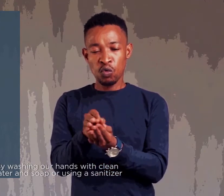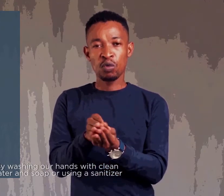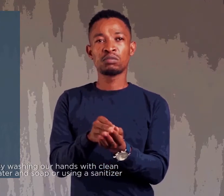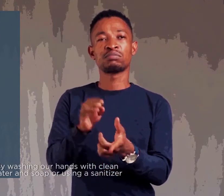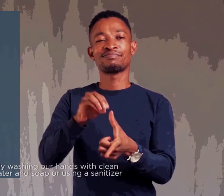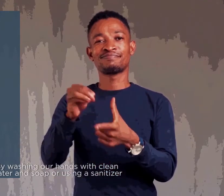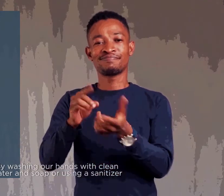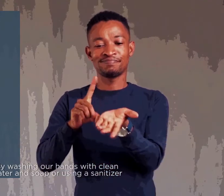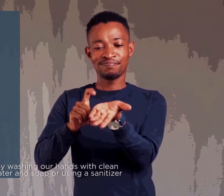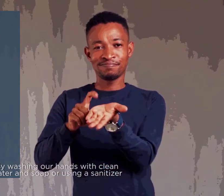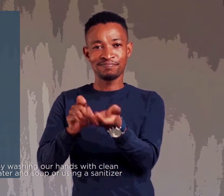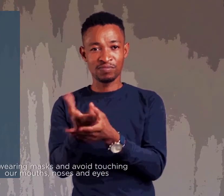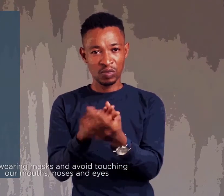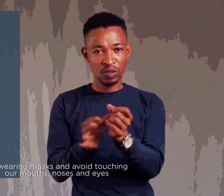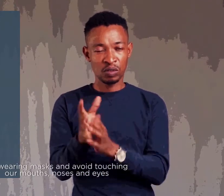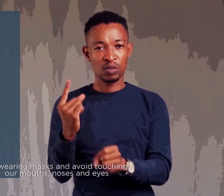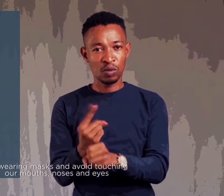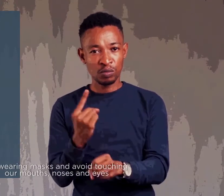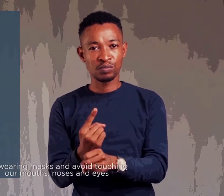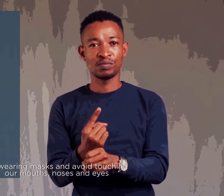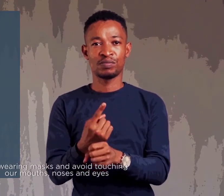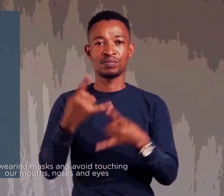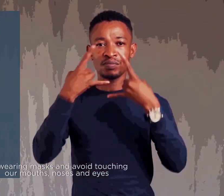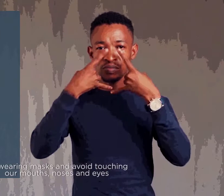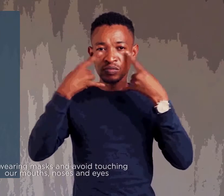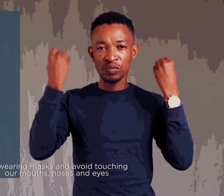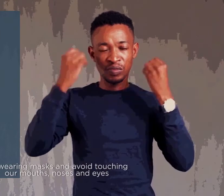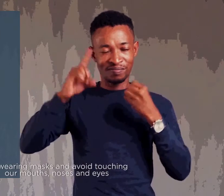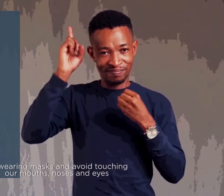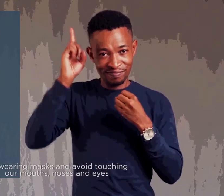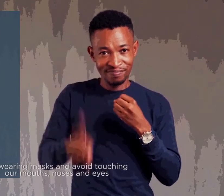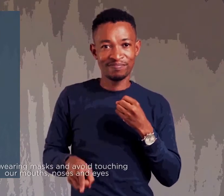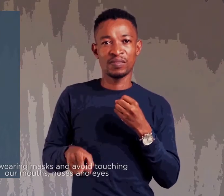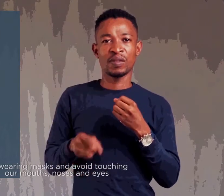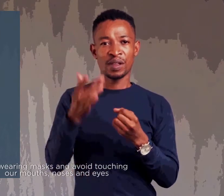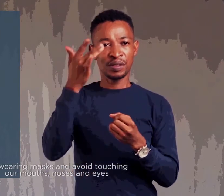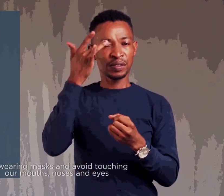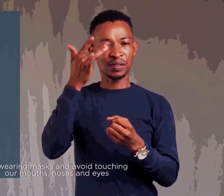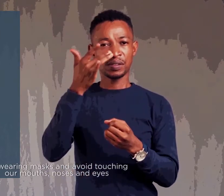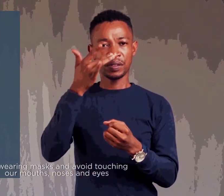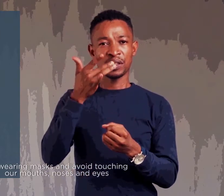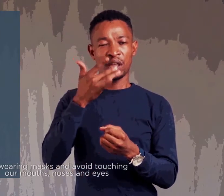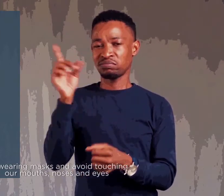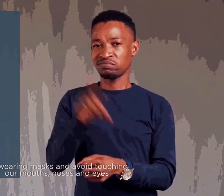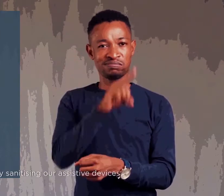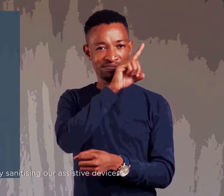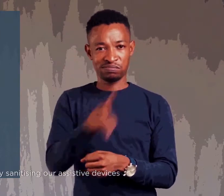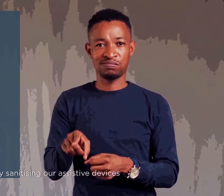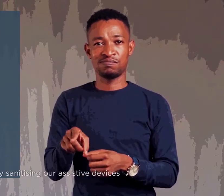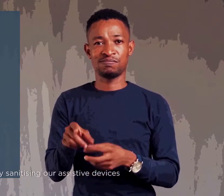ka dinako tsotlhe. Ka go tsenya dipipa molomo le go seke re itshware melomo, dinko le matlho. Ka go phepafatsa